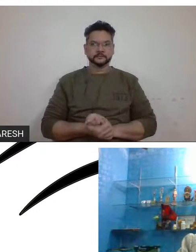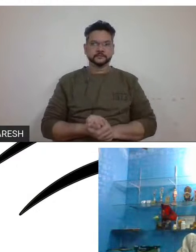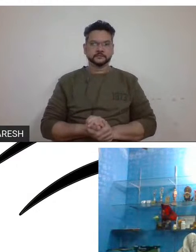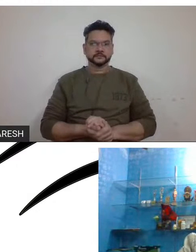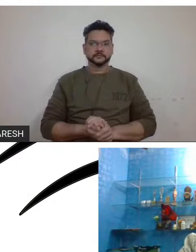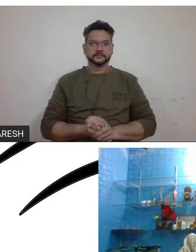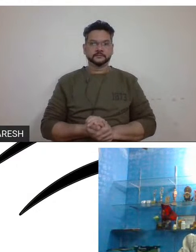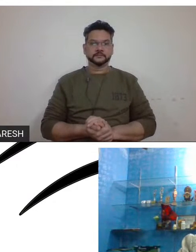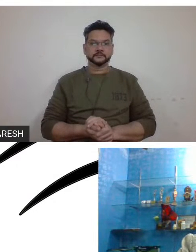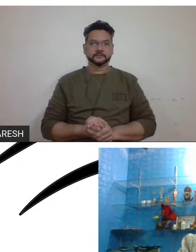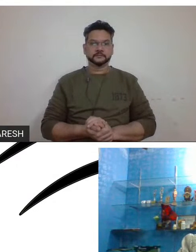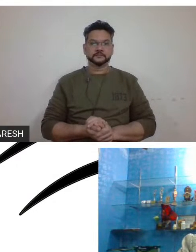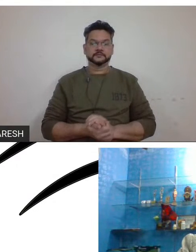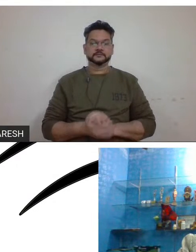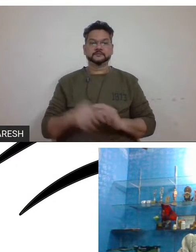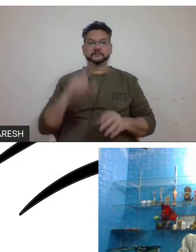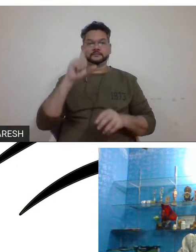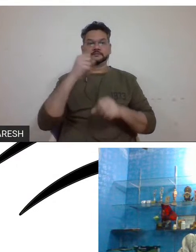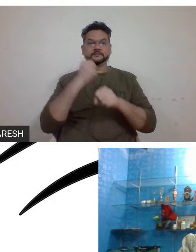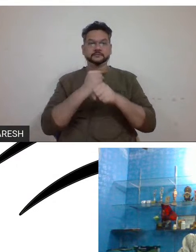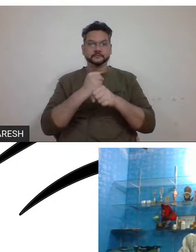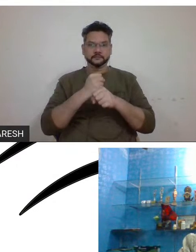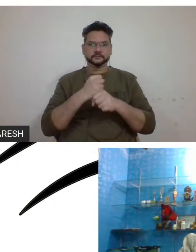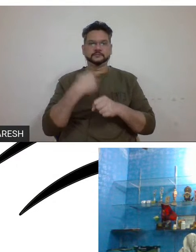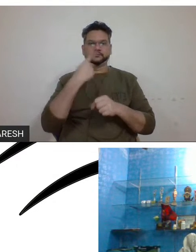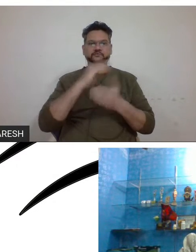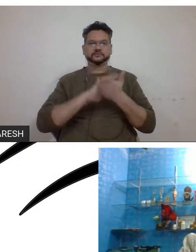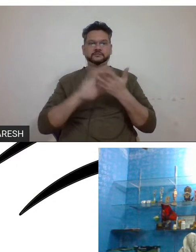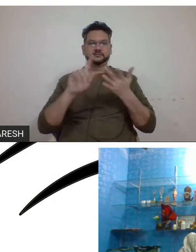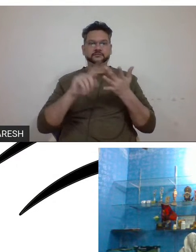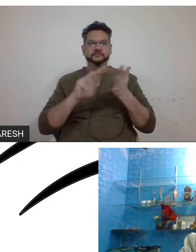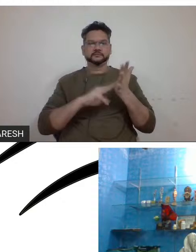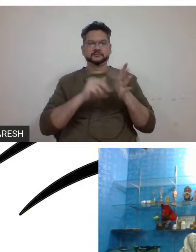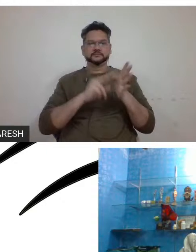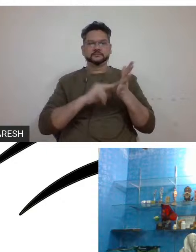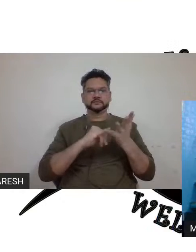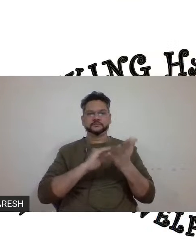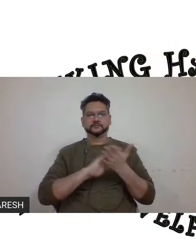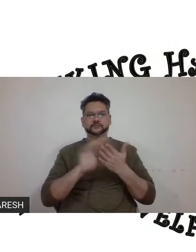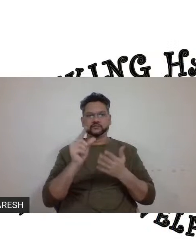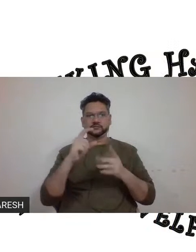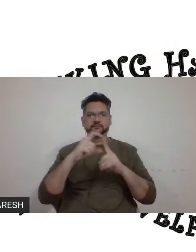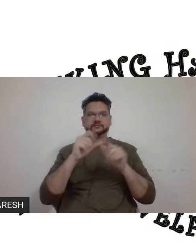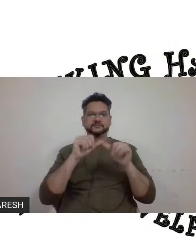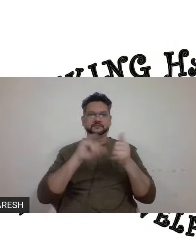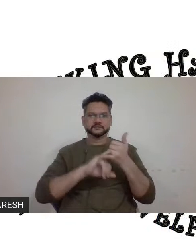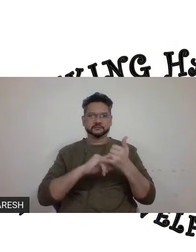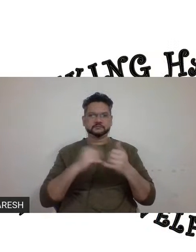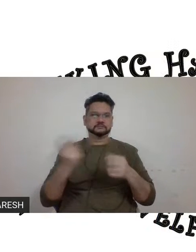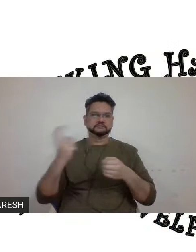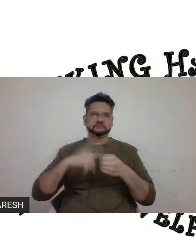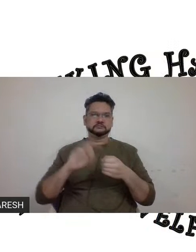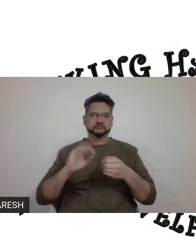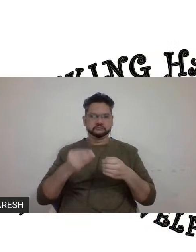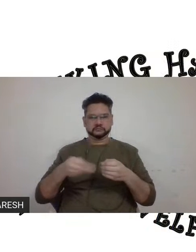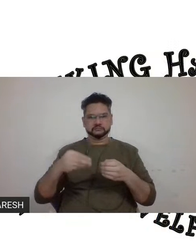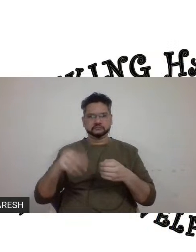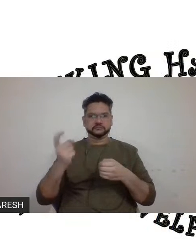Our chief guest, Dr. Himanshu Das, will join us shortly. Continuing our program webinar, I